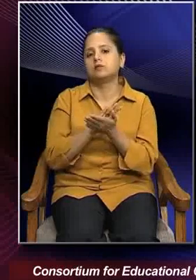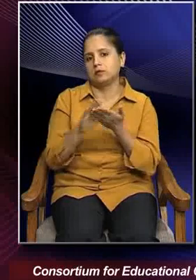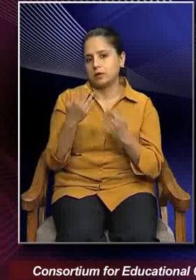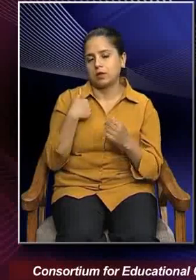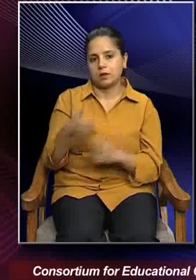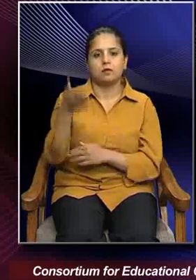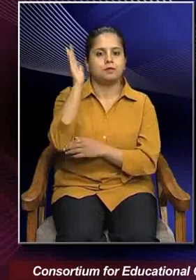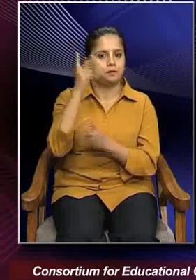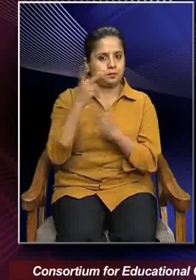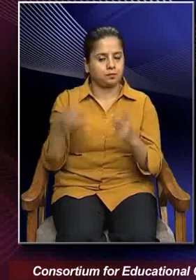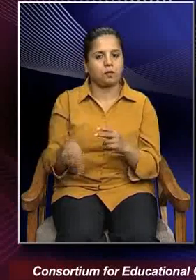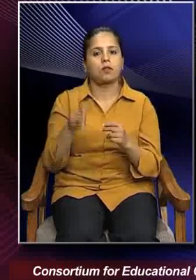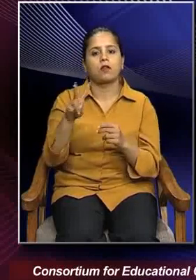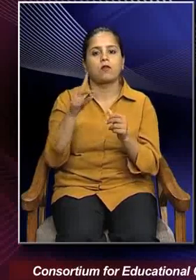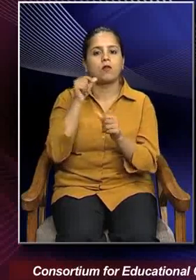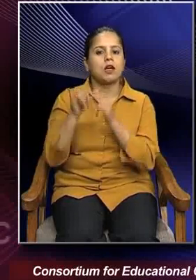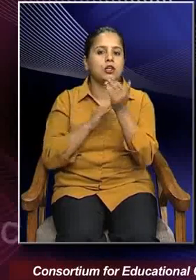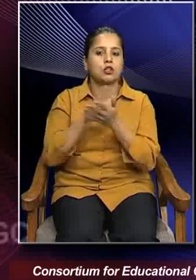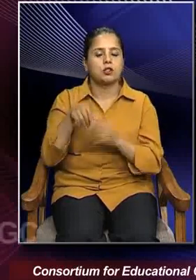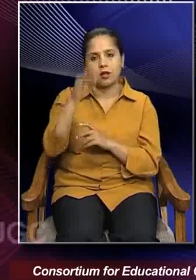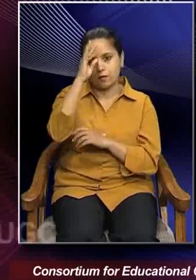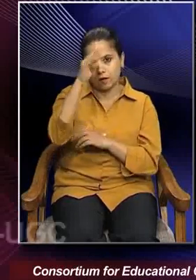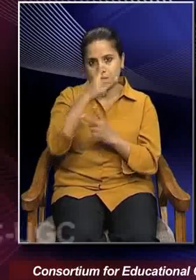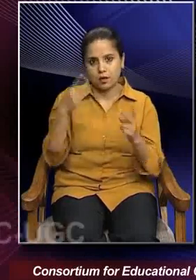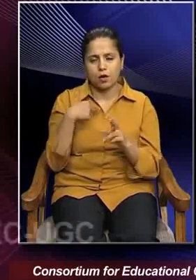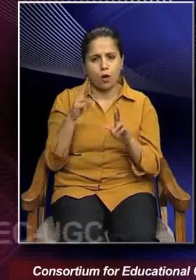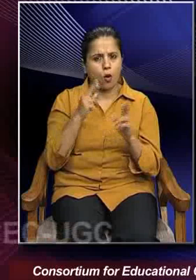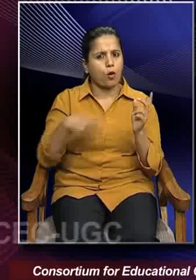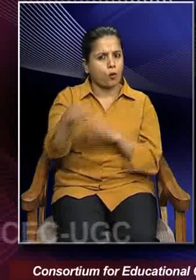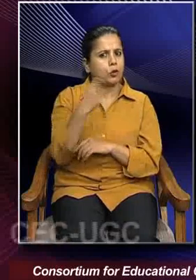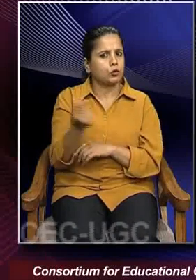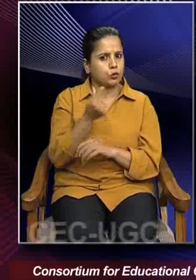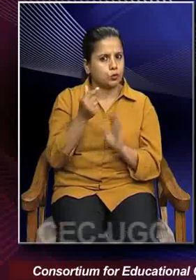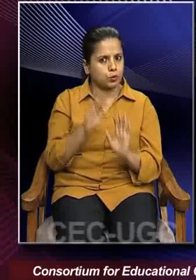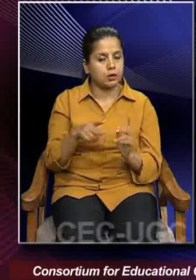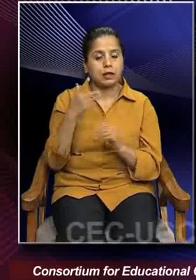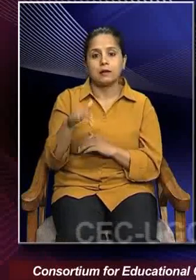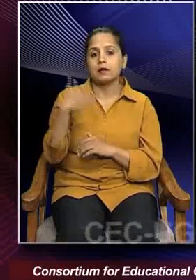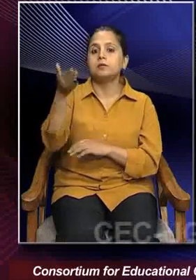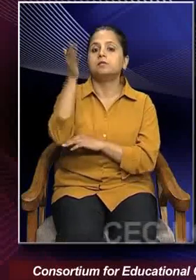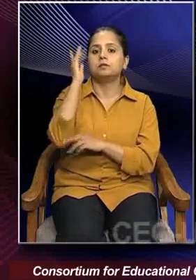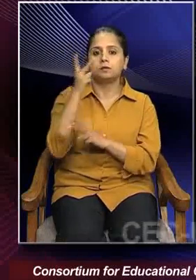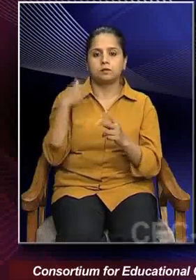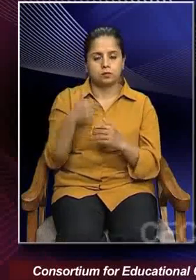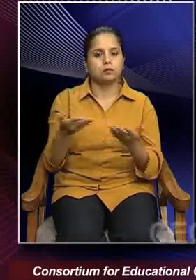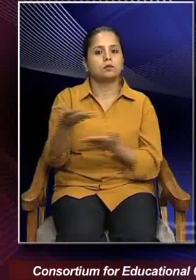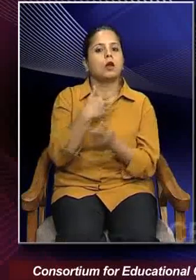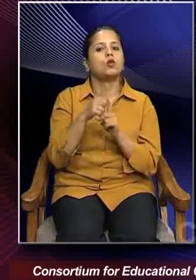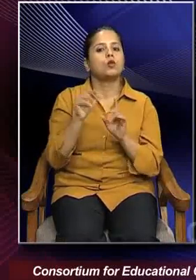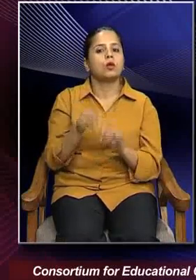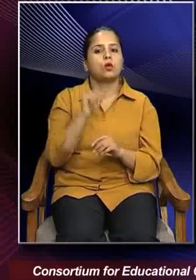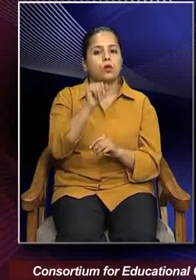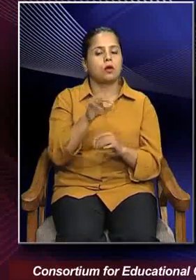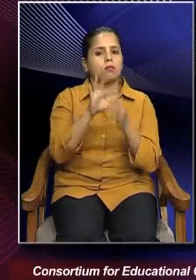our lecture on Vaiśeṣika philosophy. I hope it was useful, and in the next lecture, we would be doing its